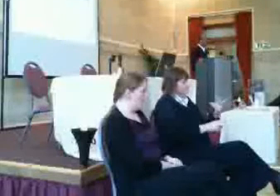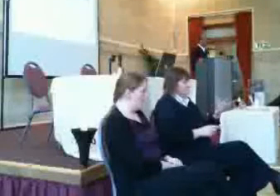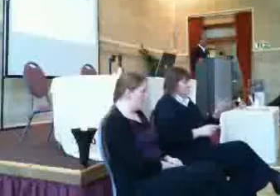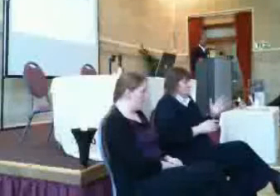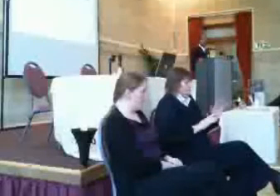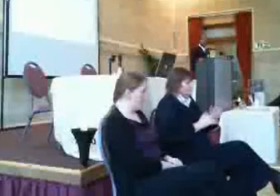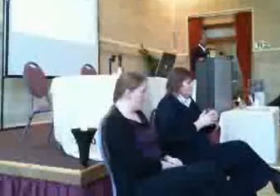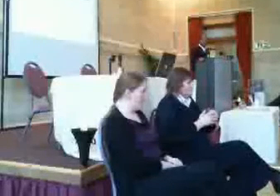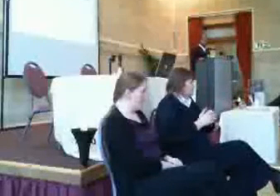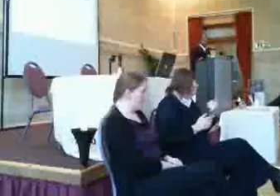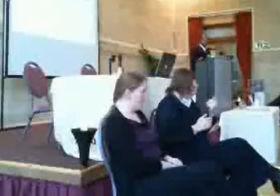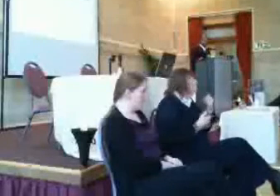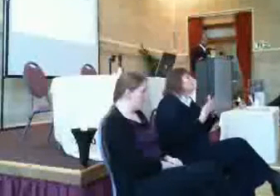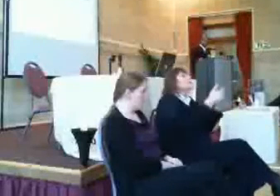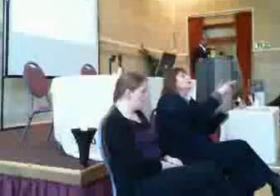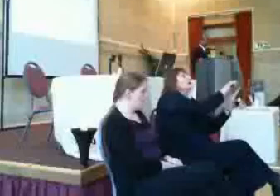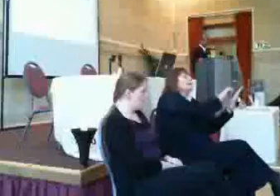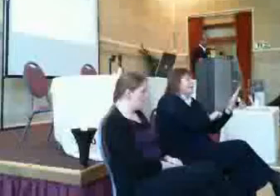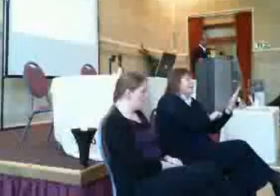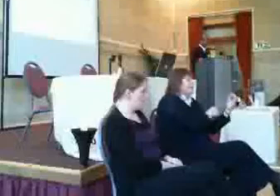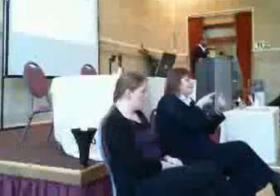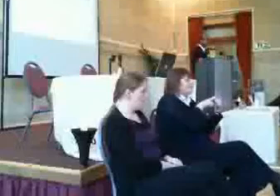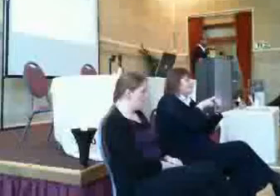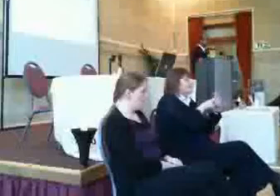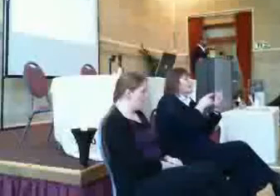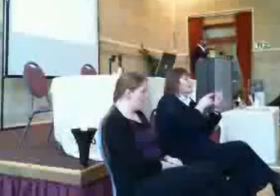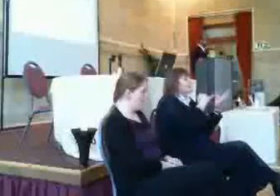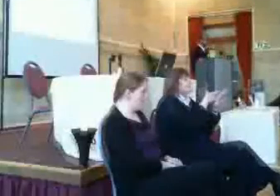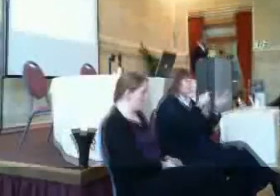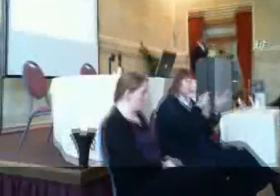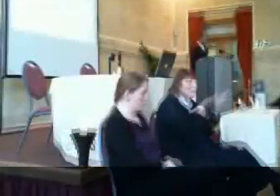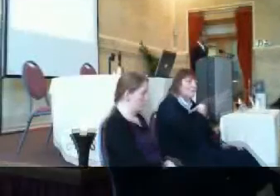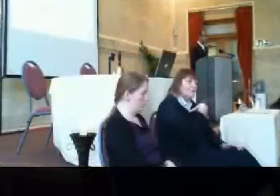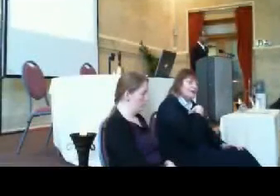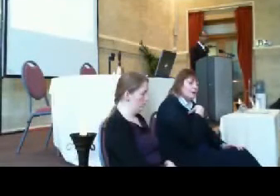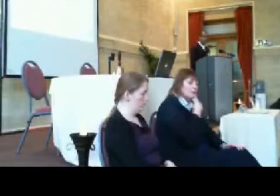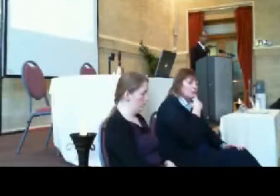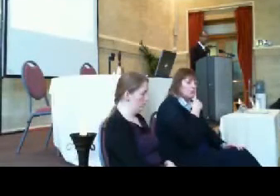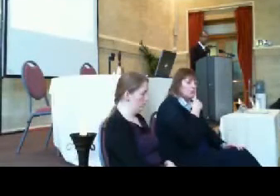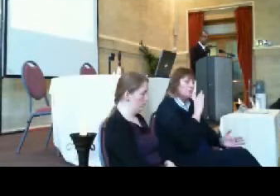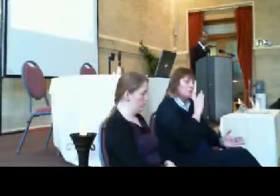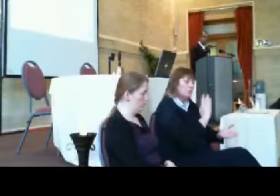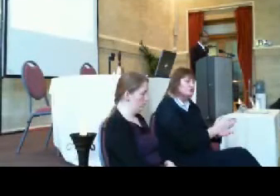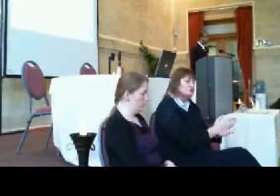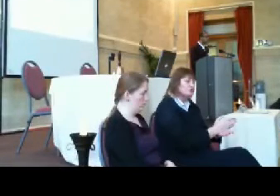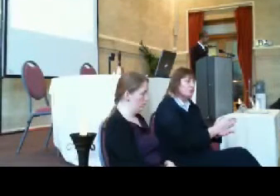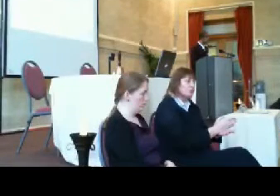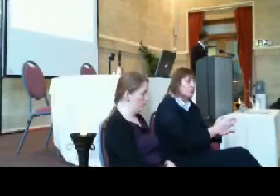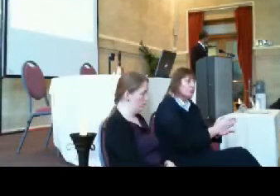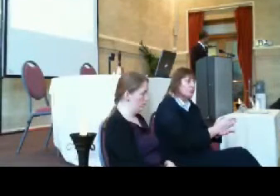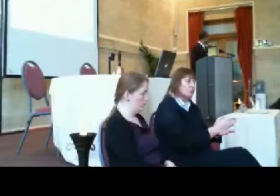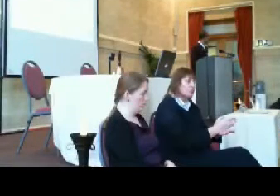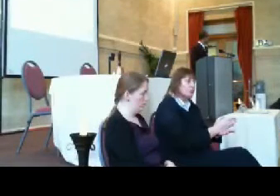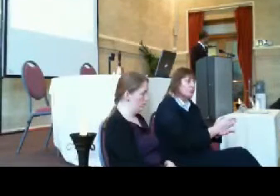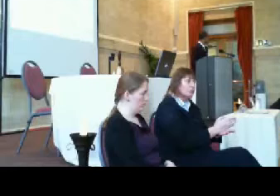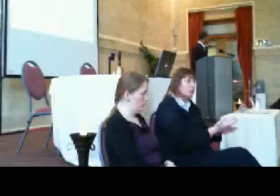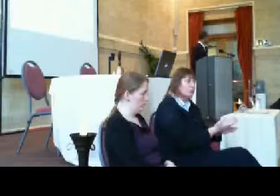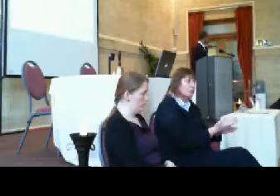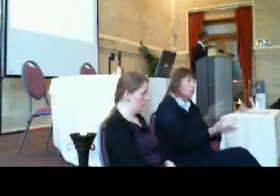also to our webcasting team, those of you who don't know, Tom,